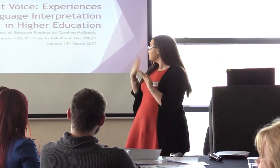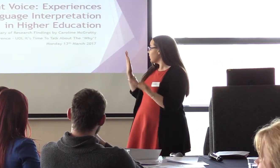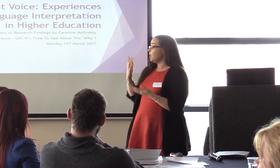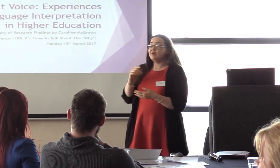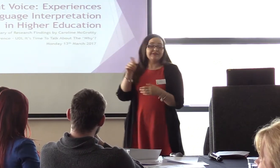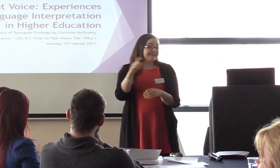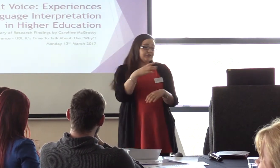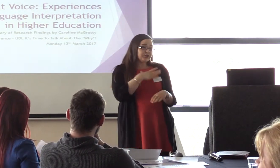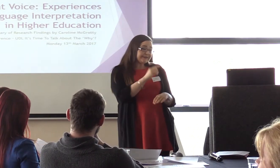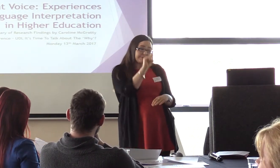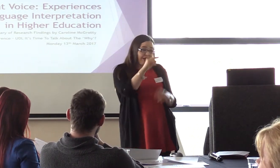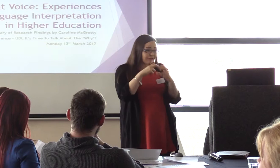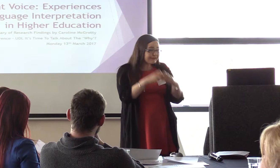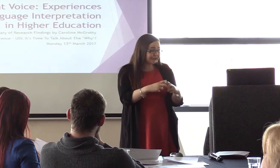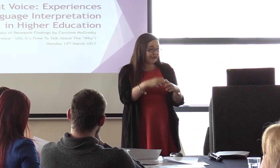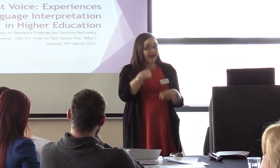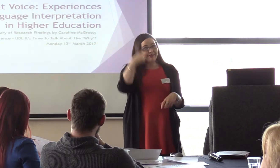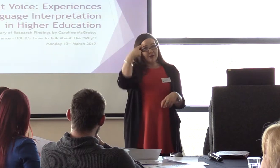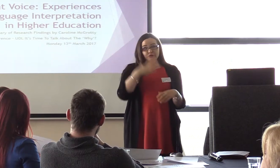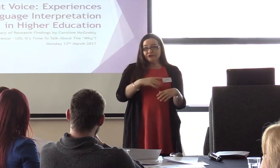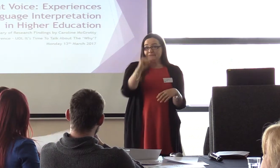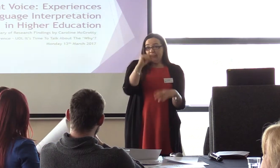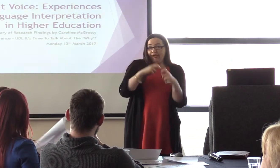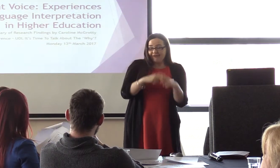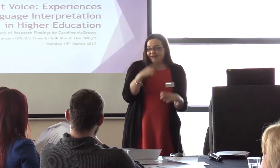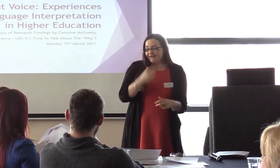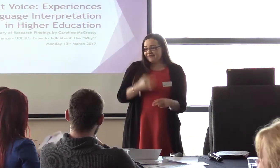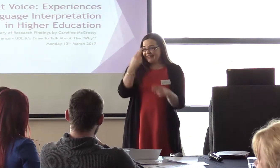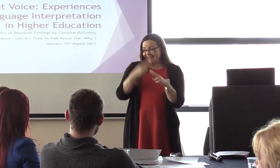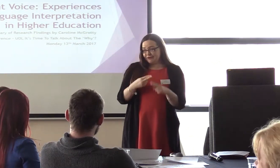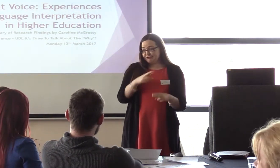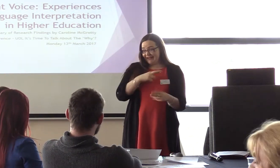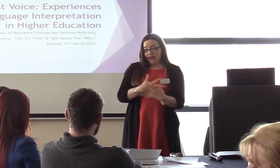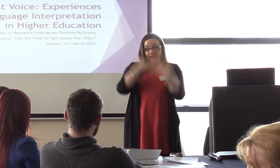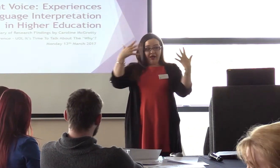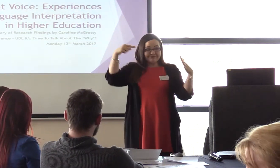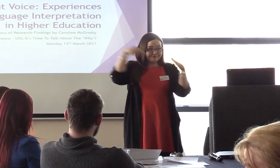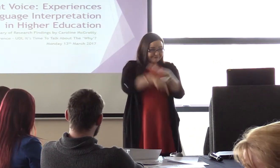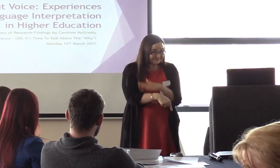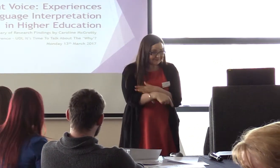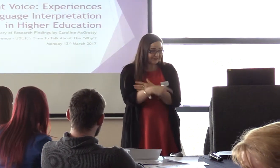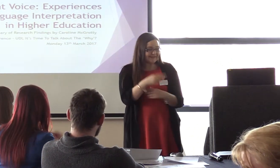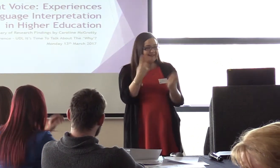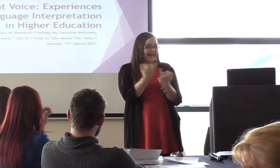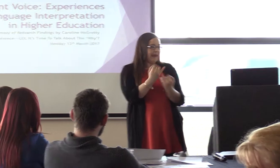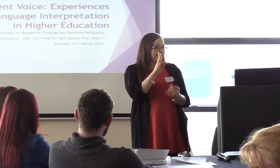in education. It's just a small piece of research, but really we've found a lot of